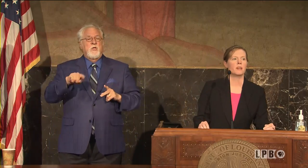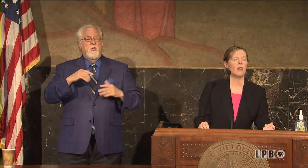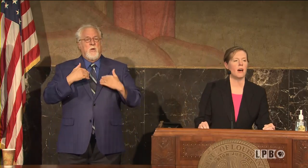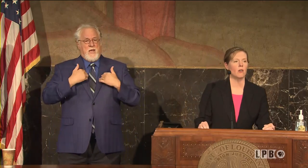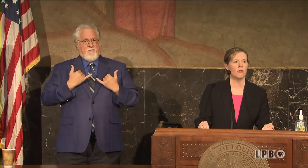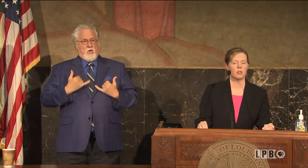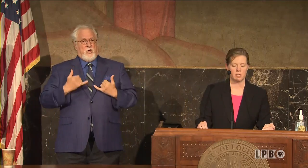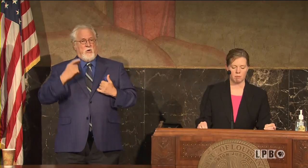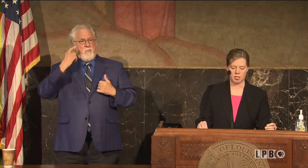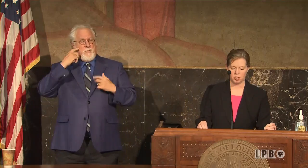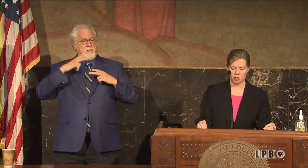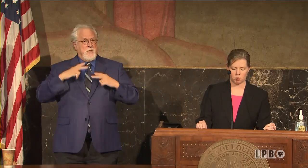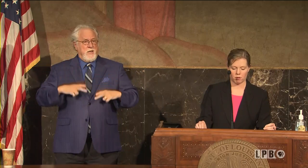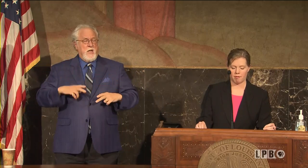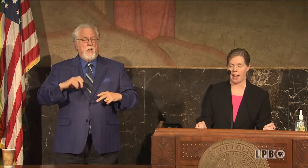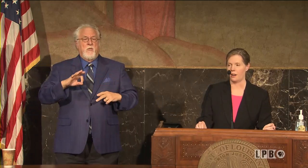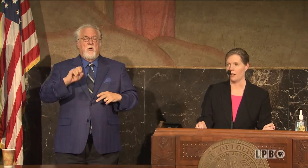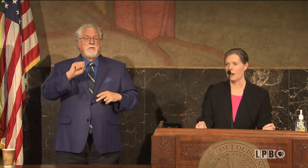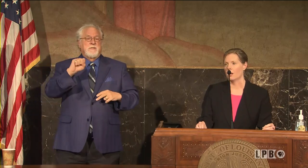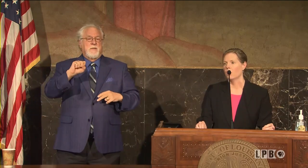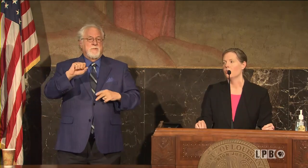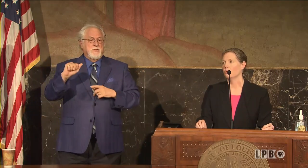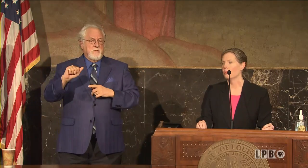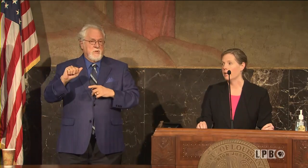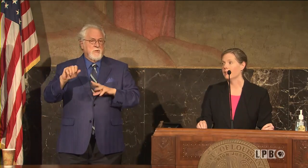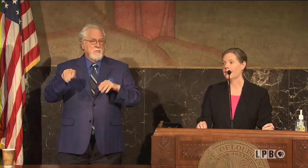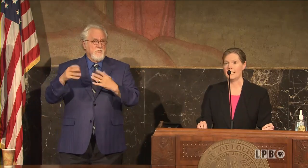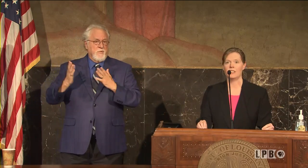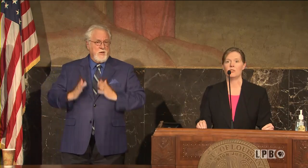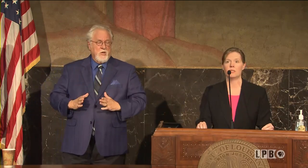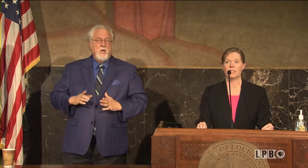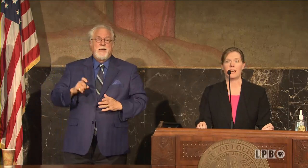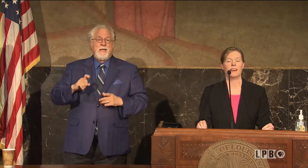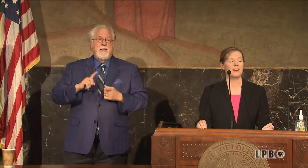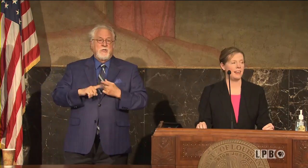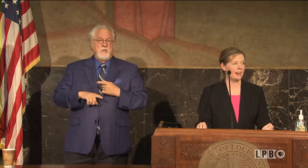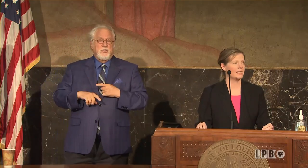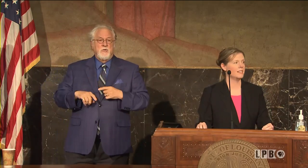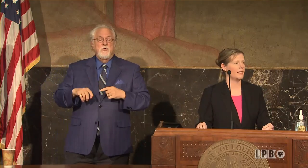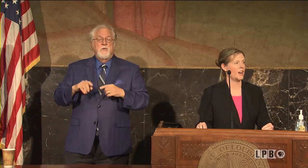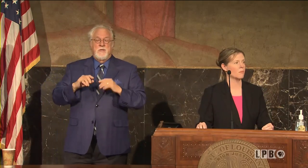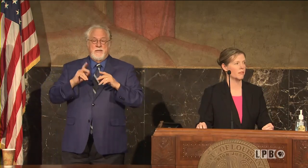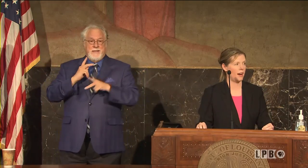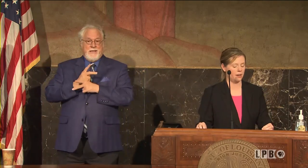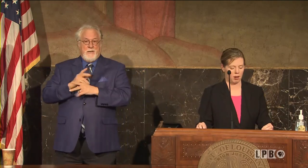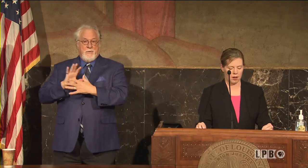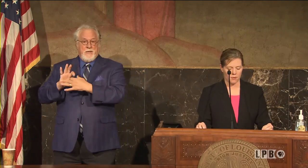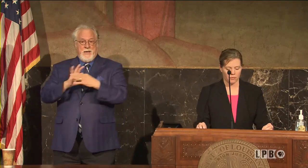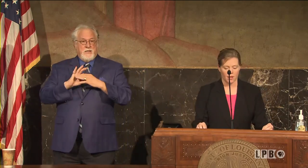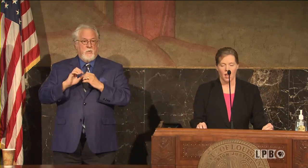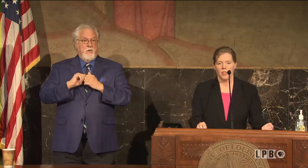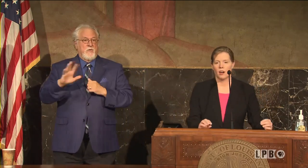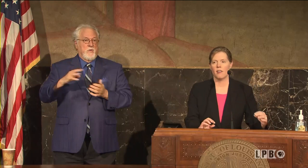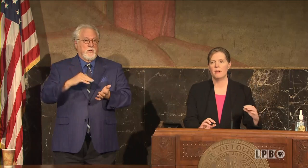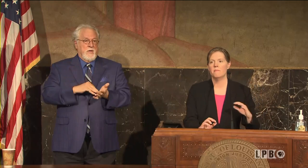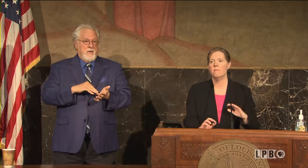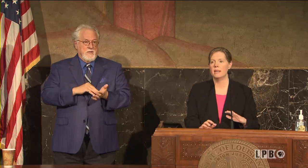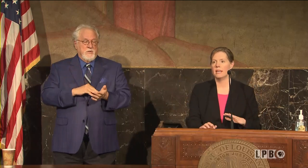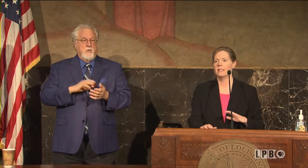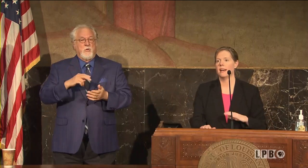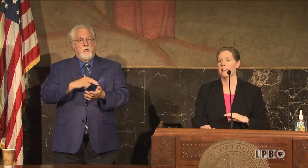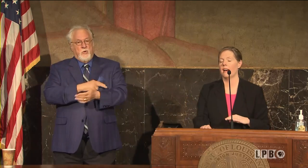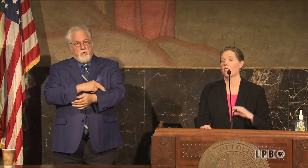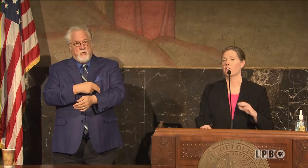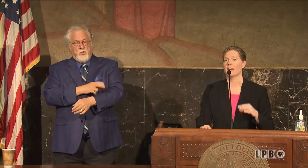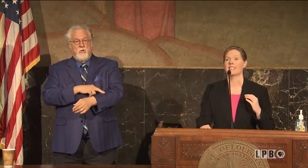current mental health or substance use provider, you really need to stay connected to that provider. There have been